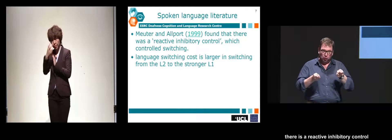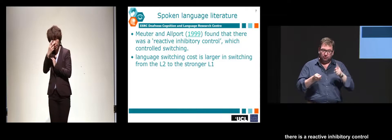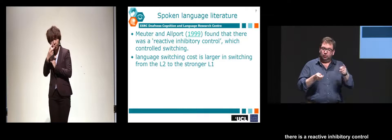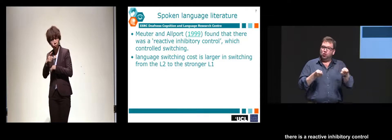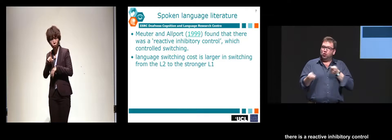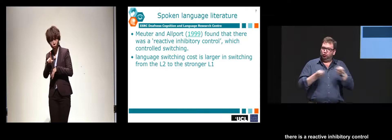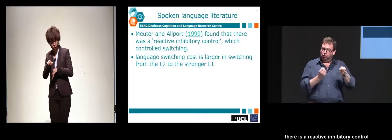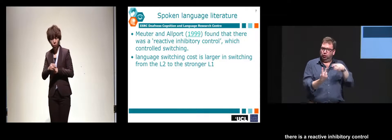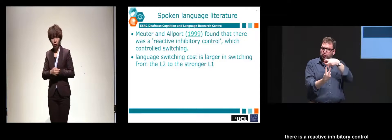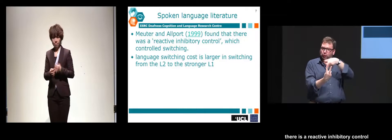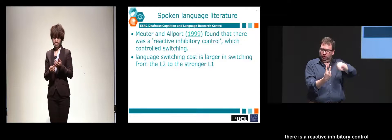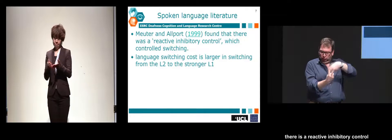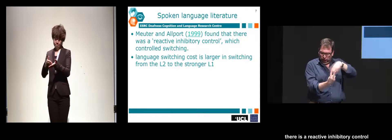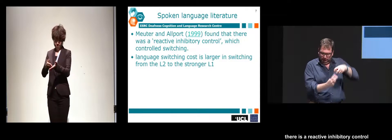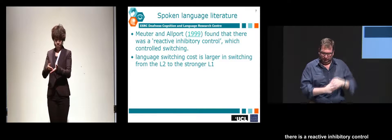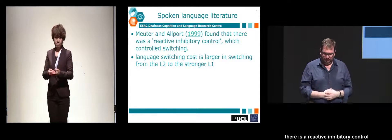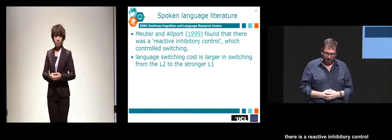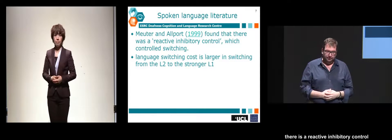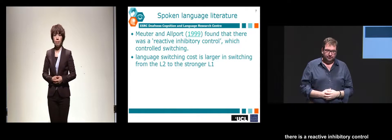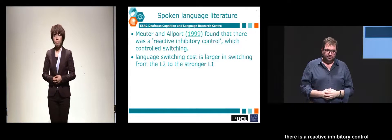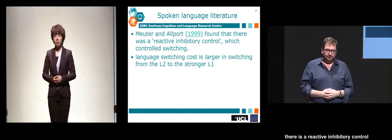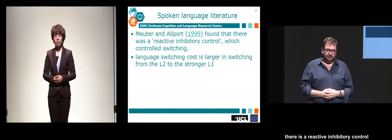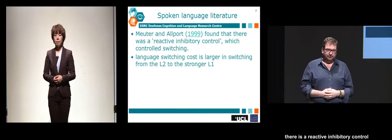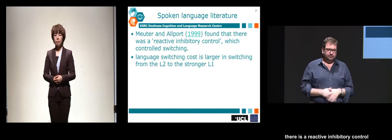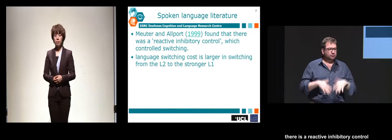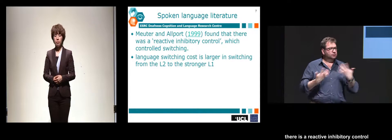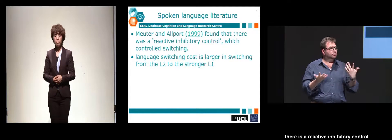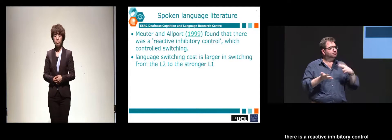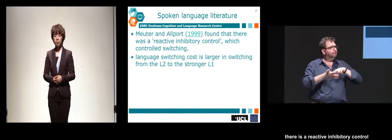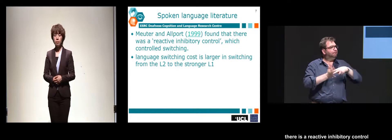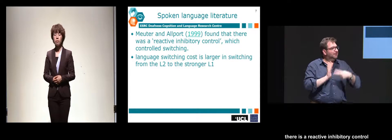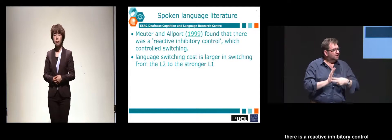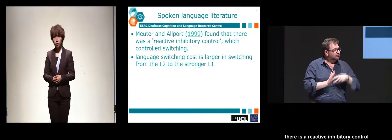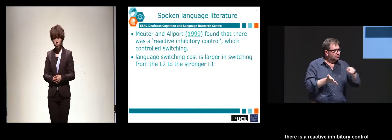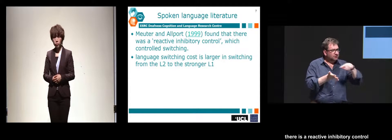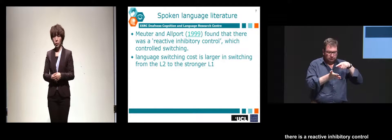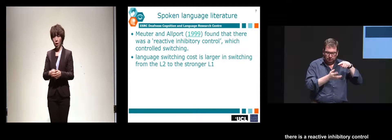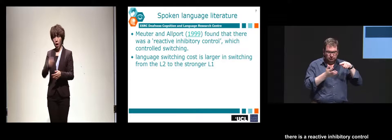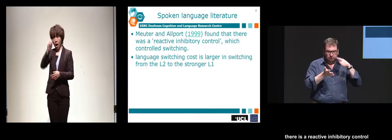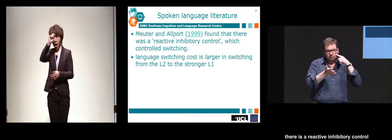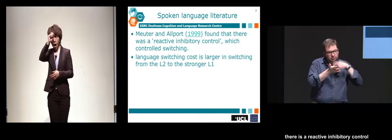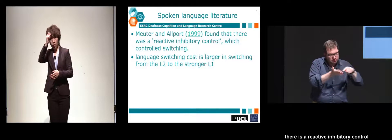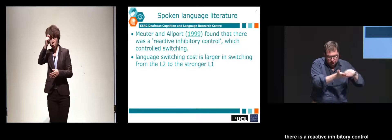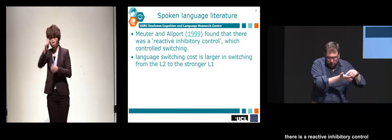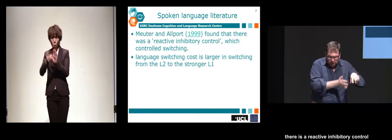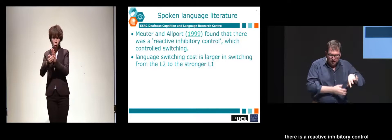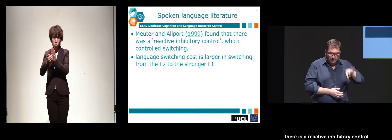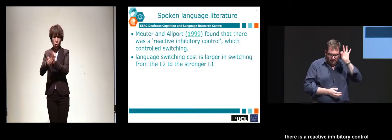reactive inhibitory control which controls switching.